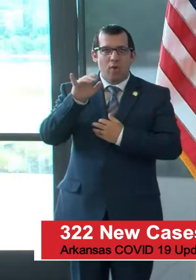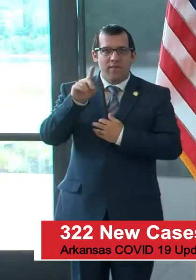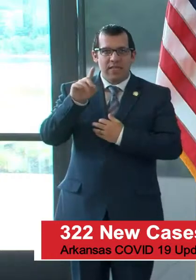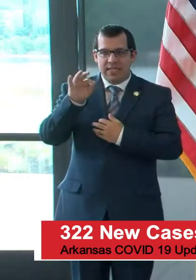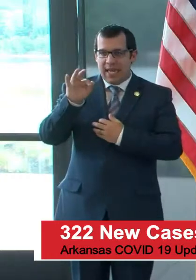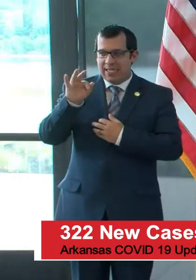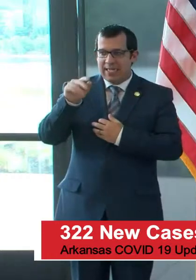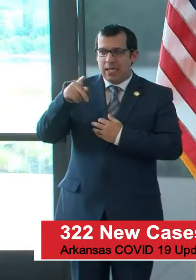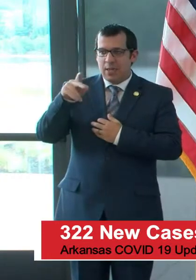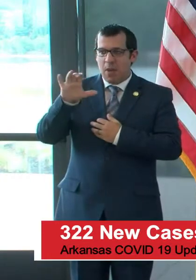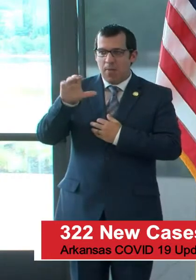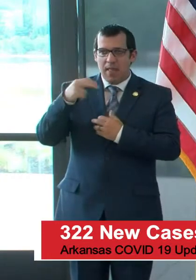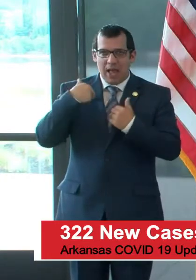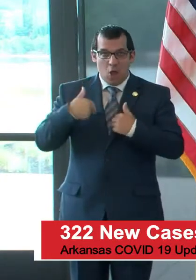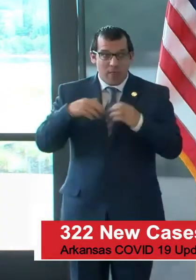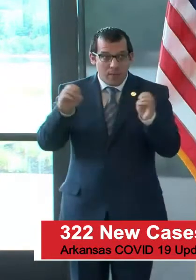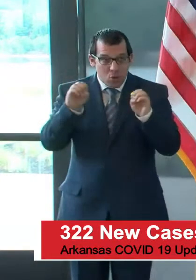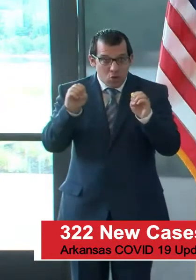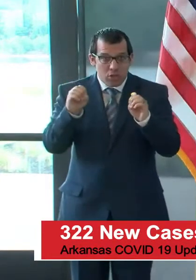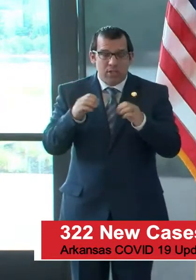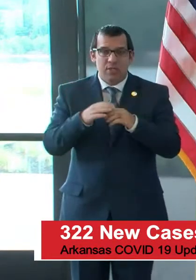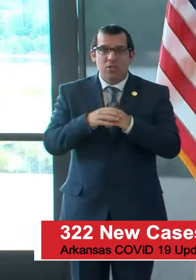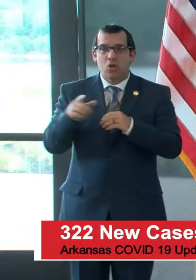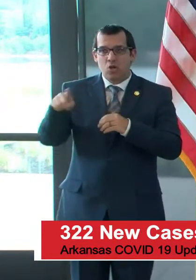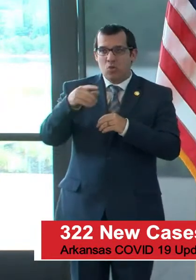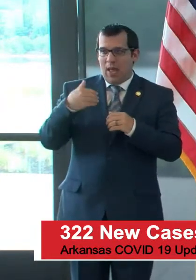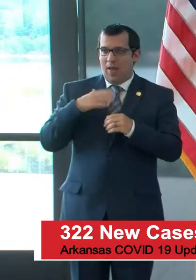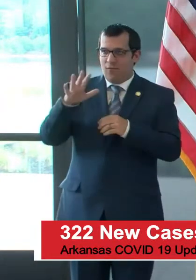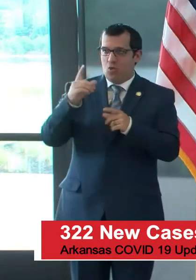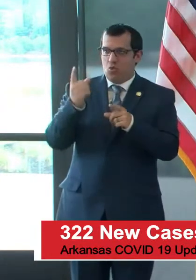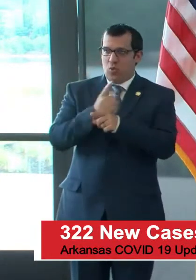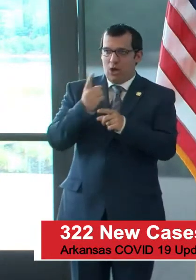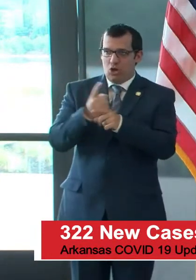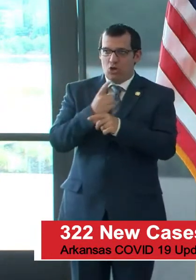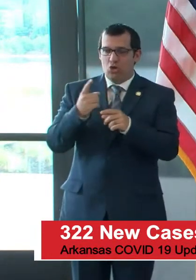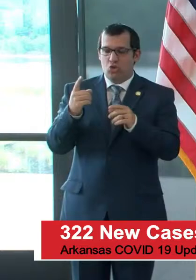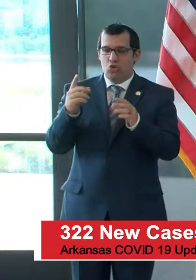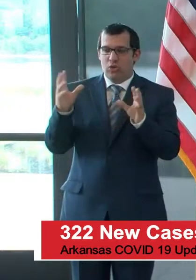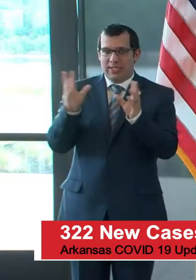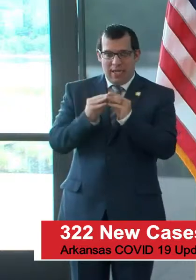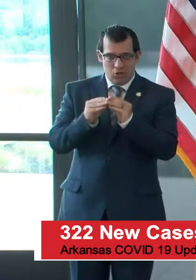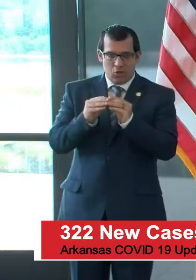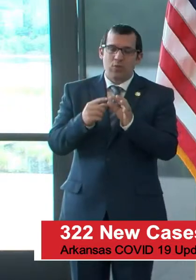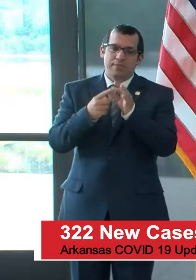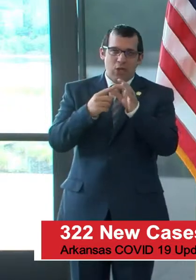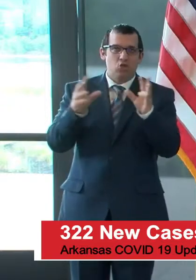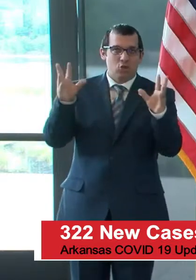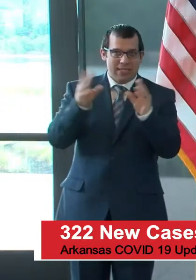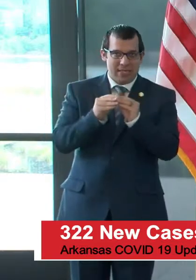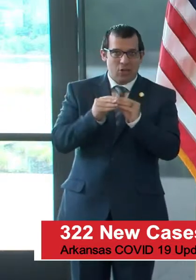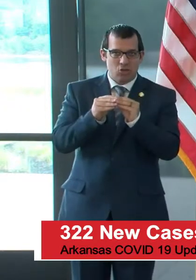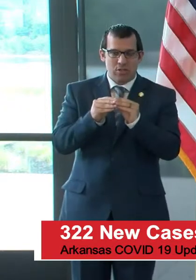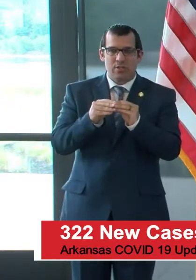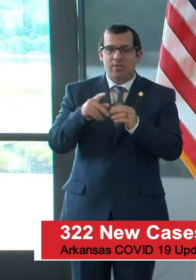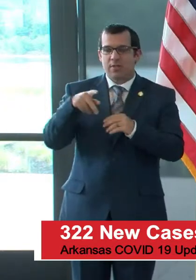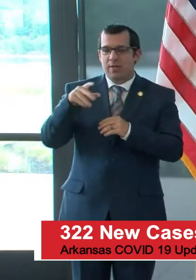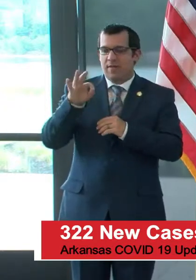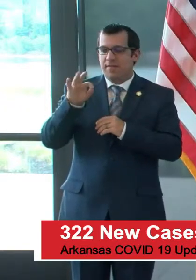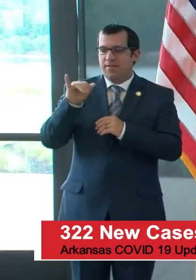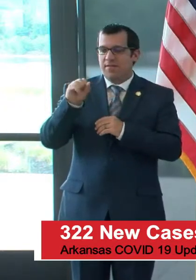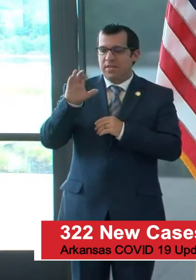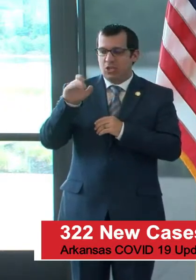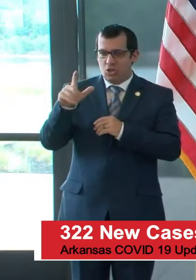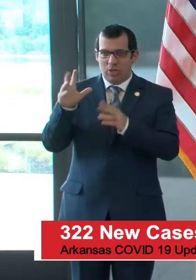health emergency, both by having the regular session that you had, special session, physical